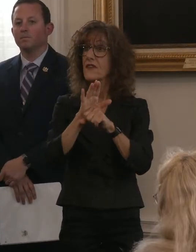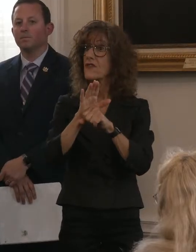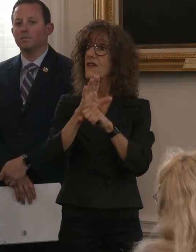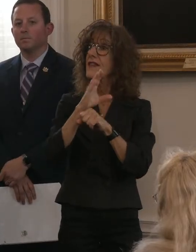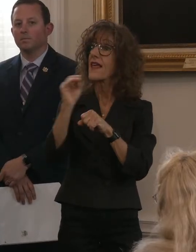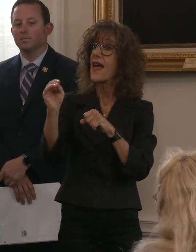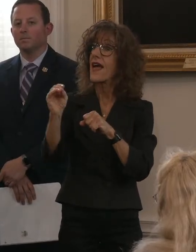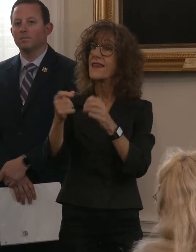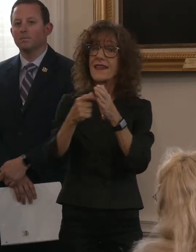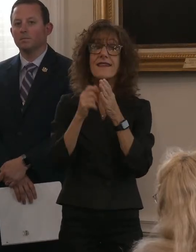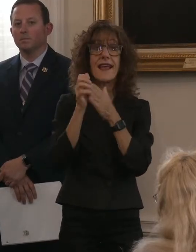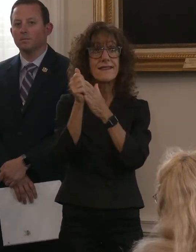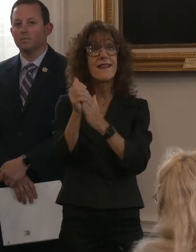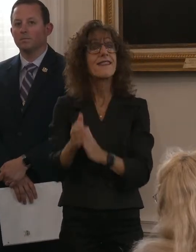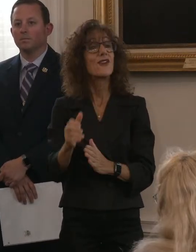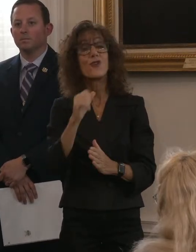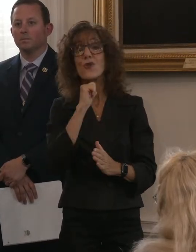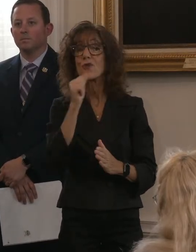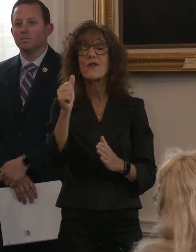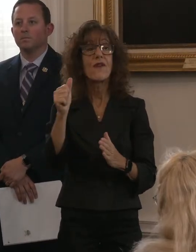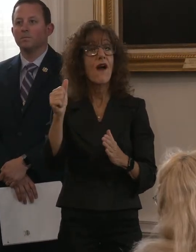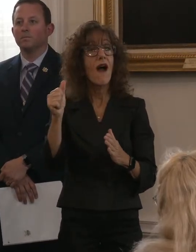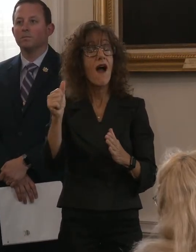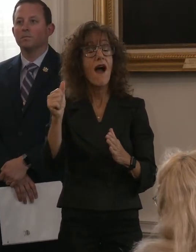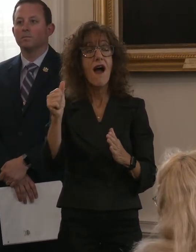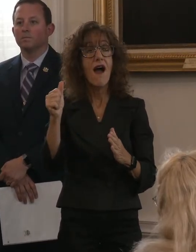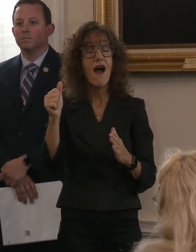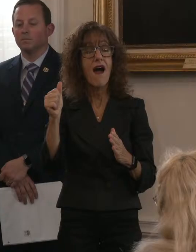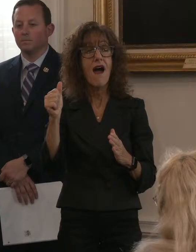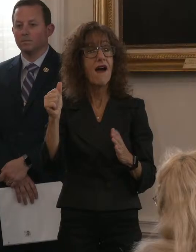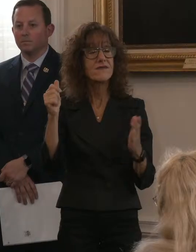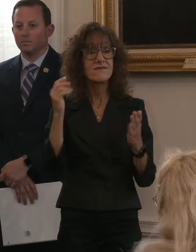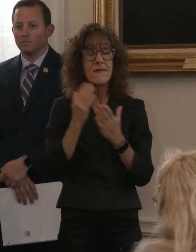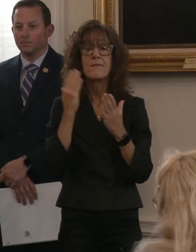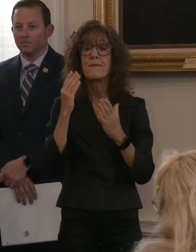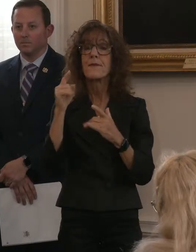takes a leader who doesn't flinch when the moment